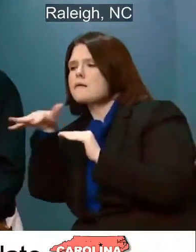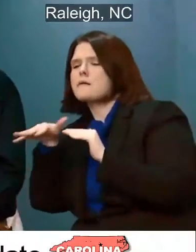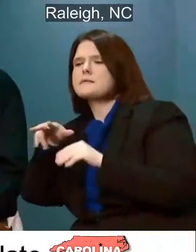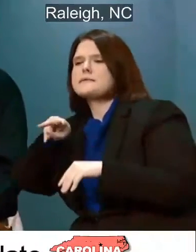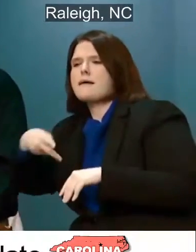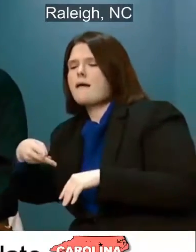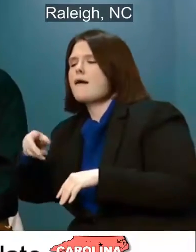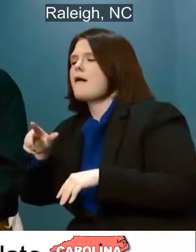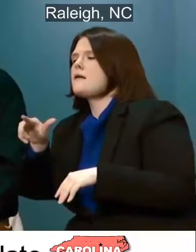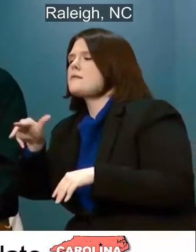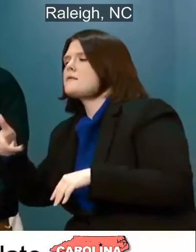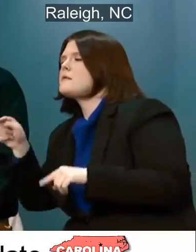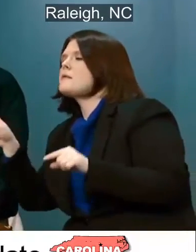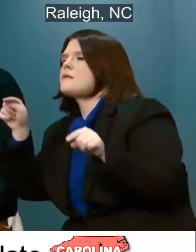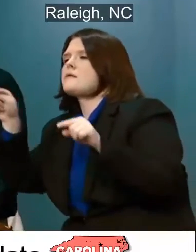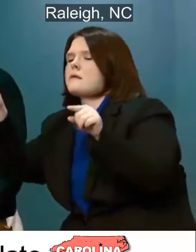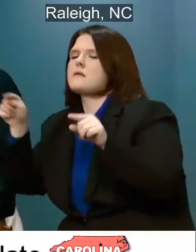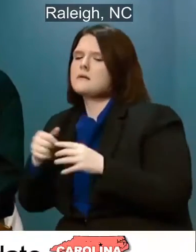And